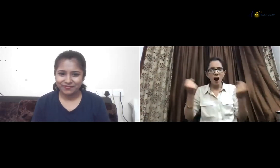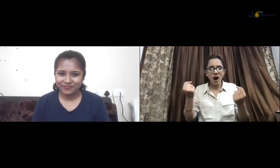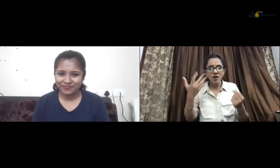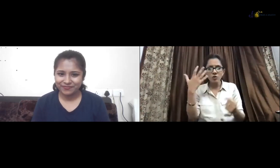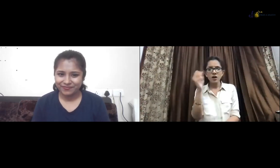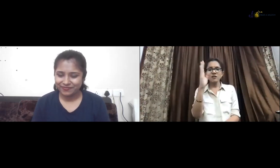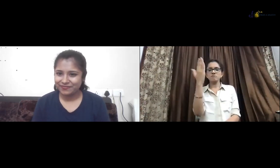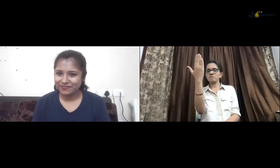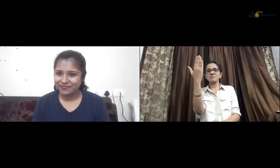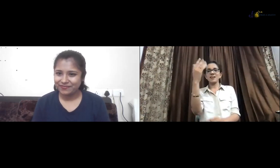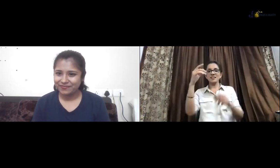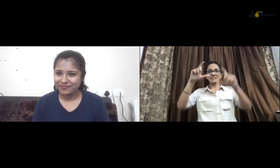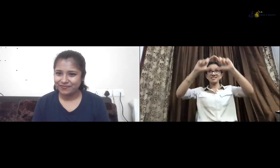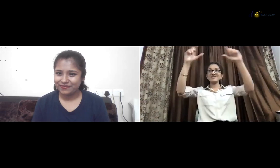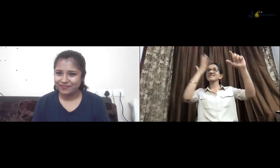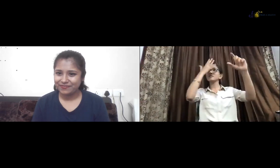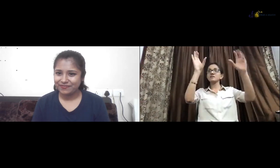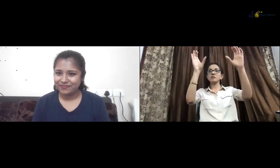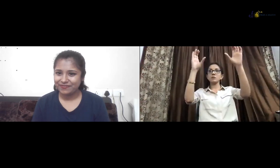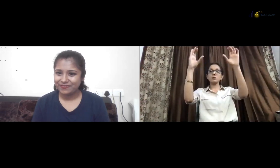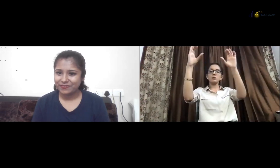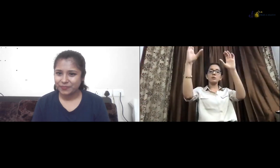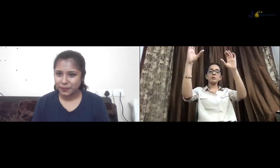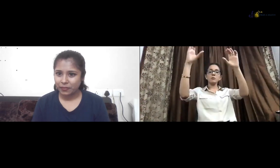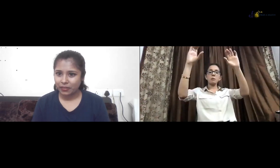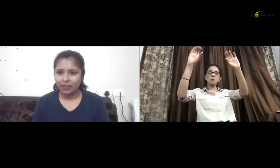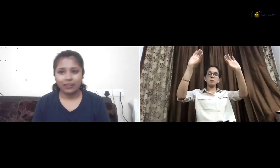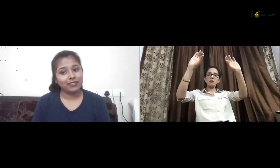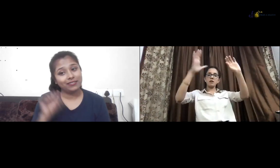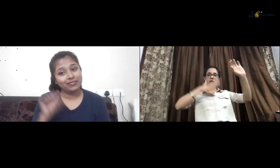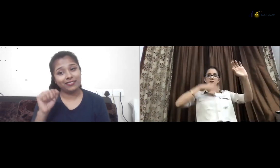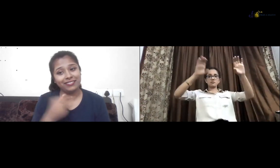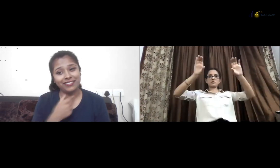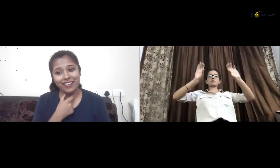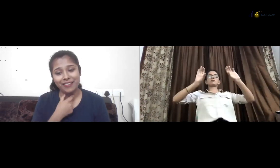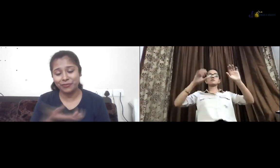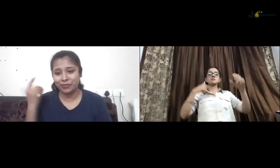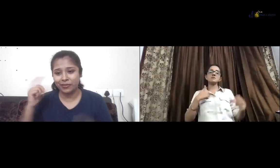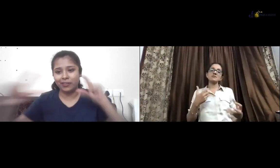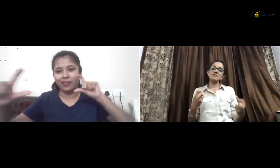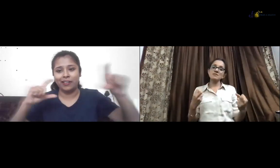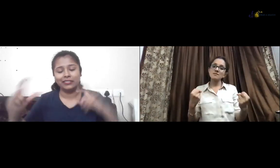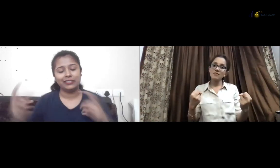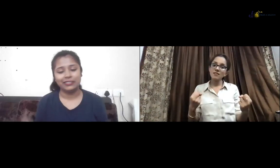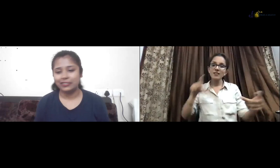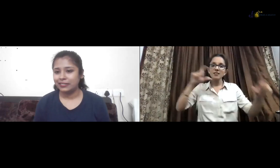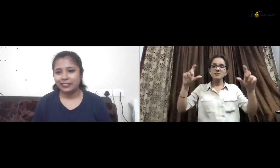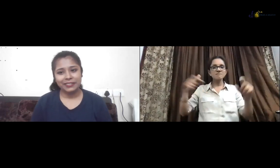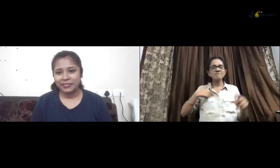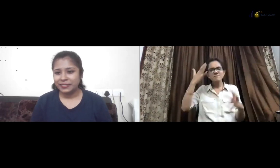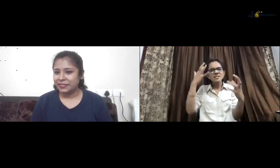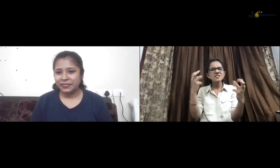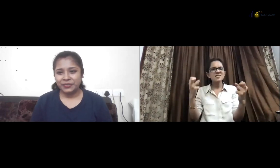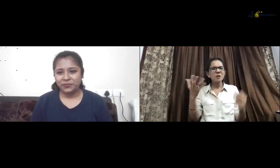I was in auto, in car, they have mirrors, right? So they will adjust a mirror to look at us when we are